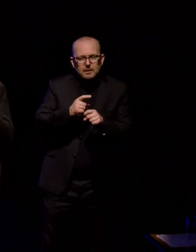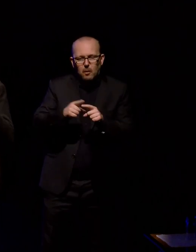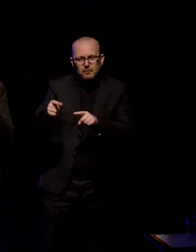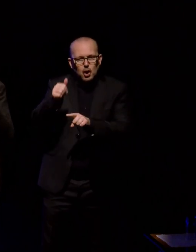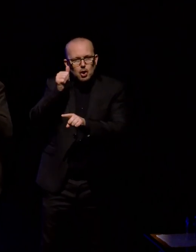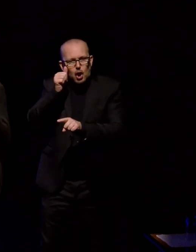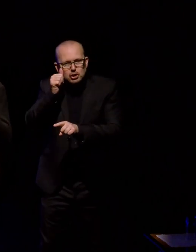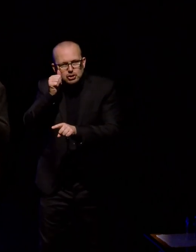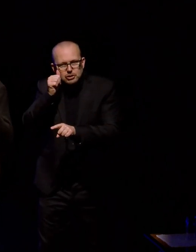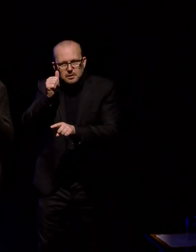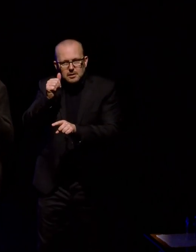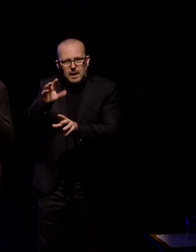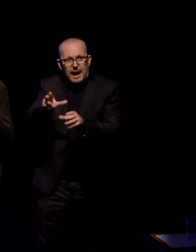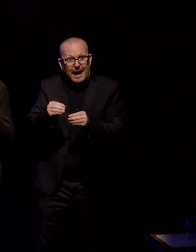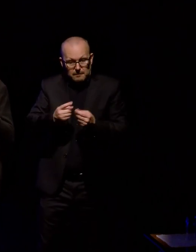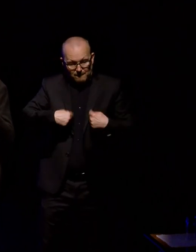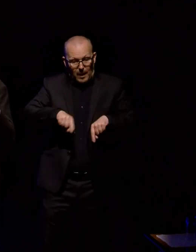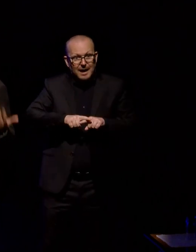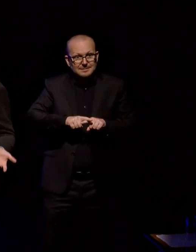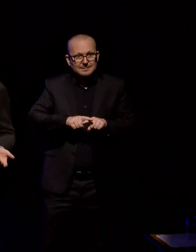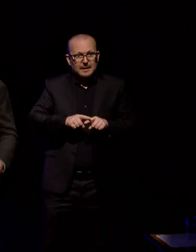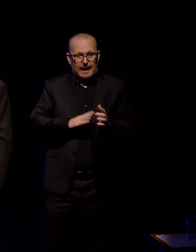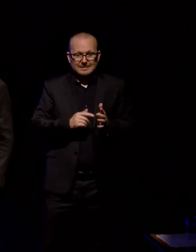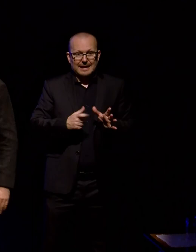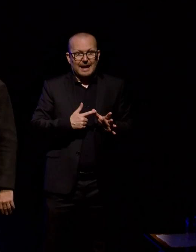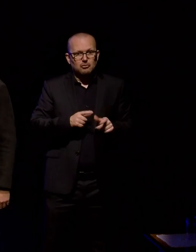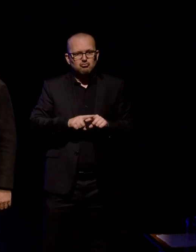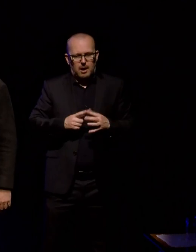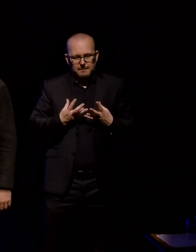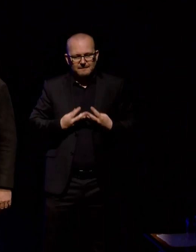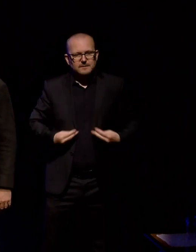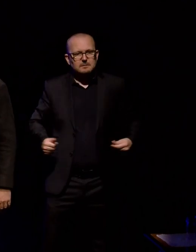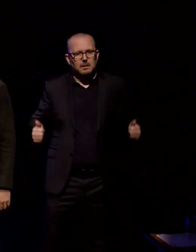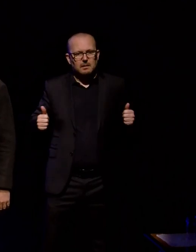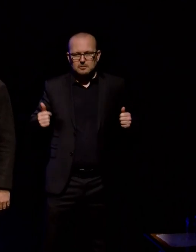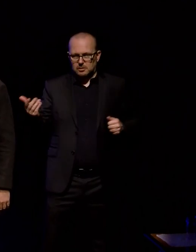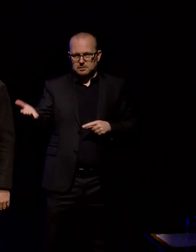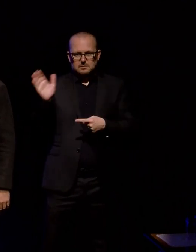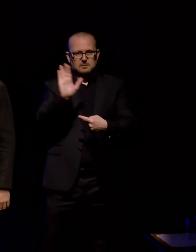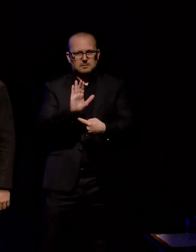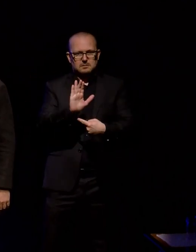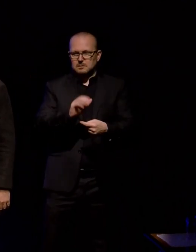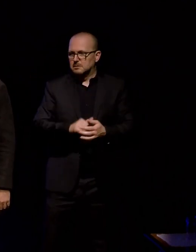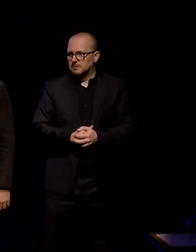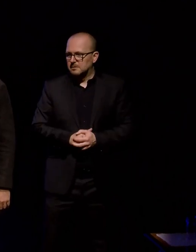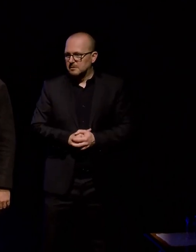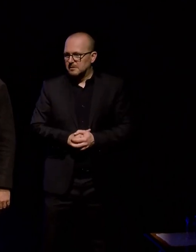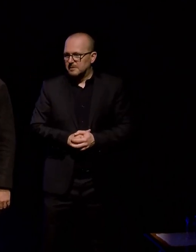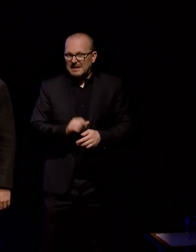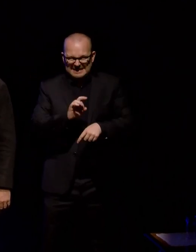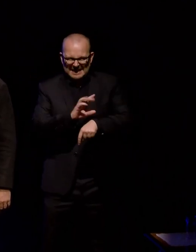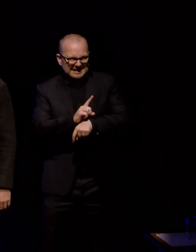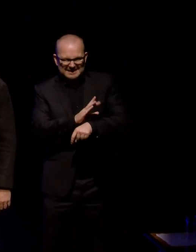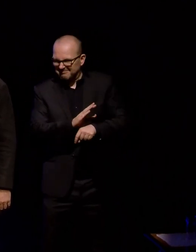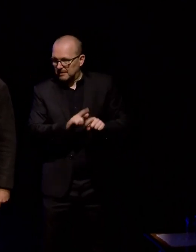and try to be invisible in that process, including the design and the simplicity of it. Just one more 10-second thing, because I've noticed the importance